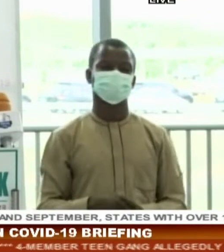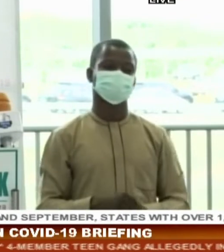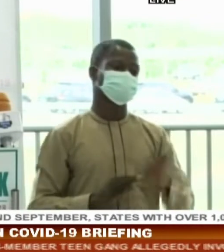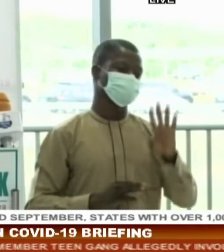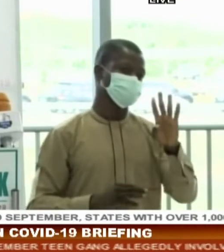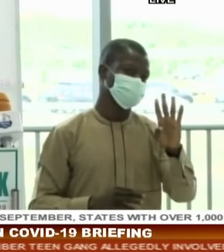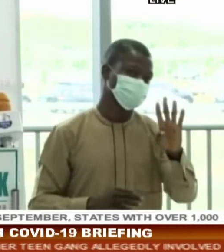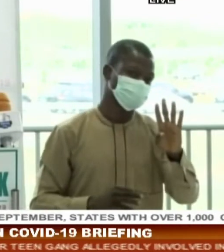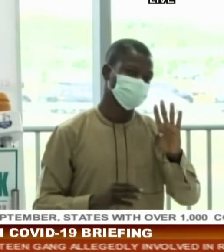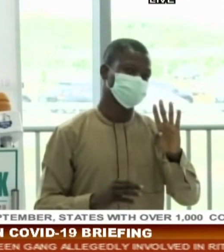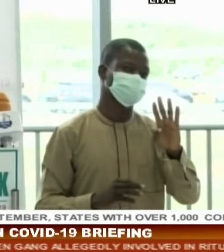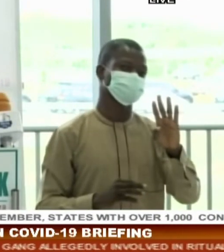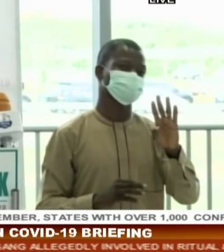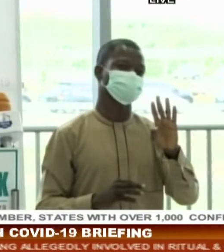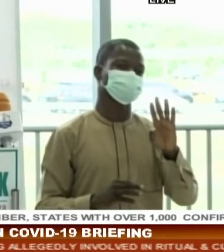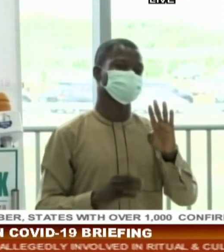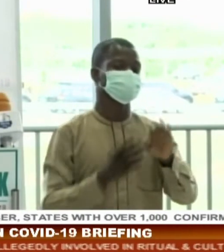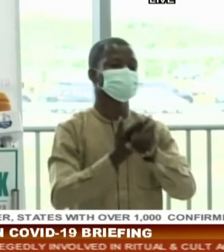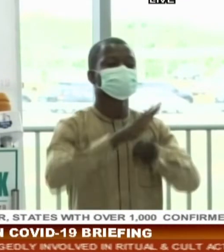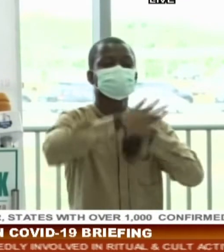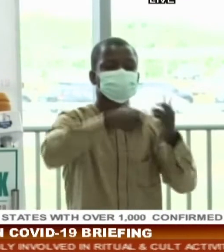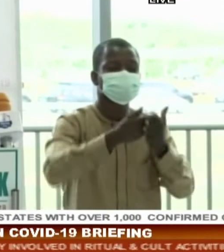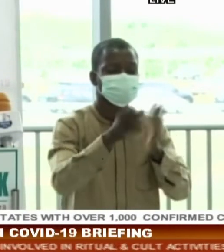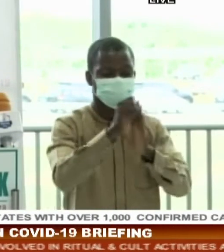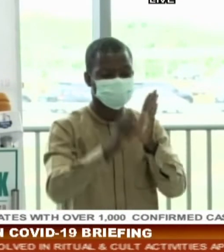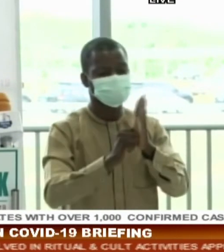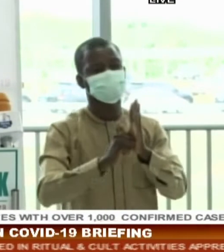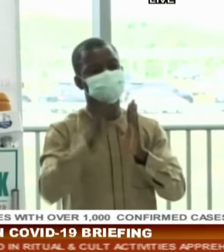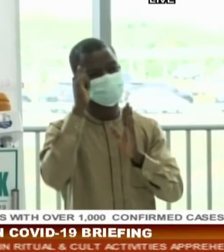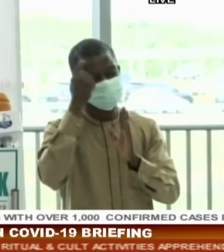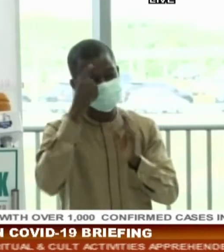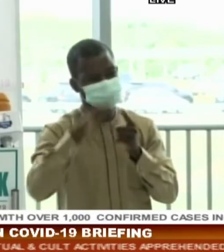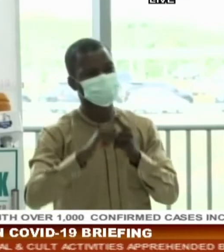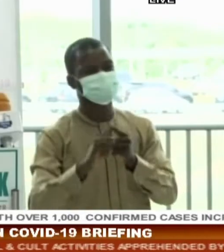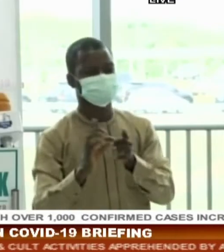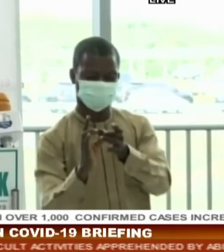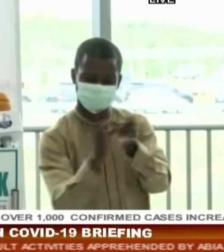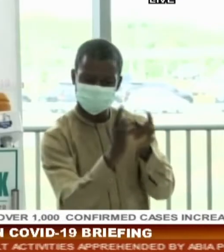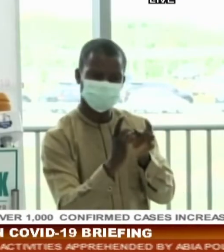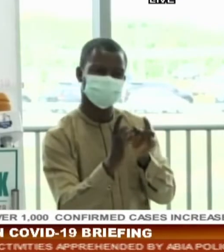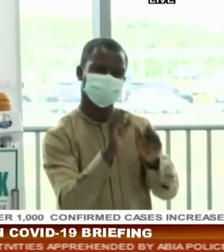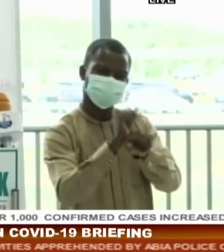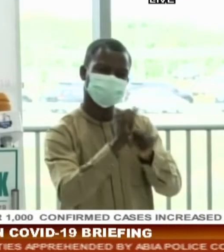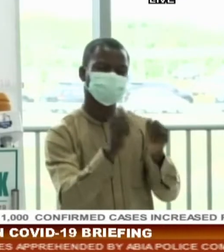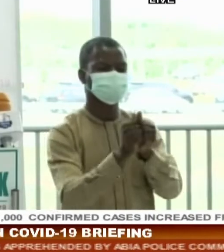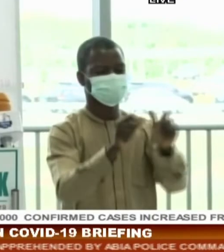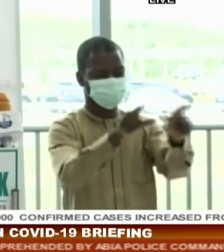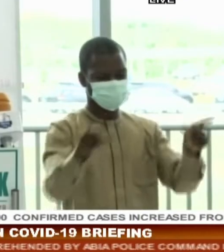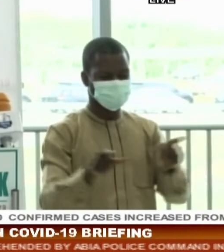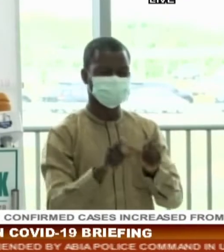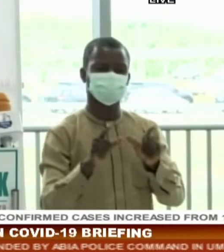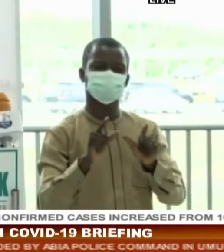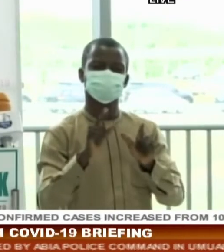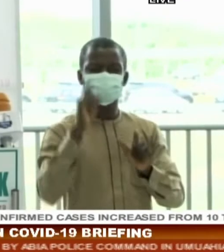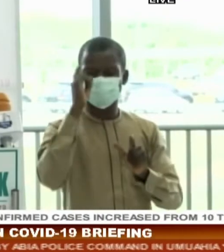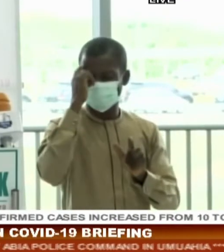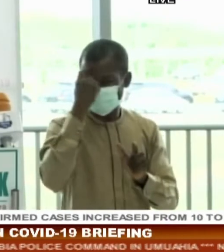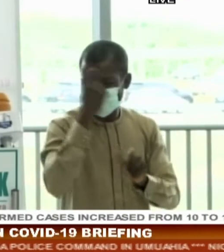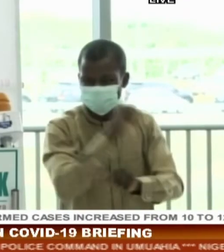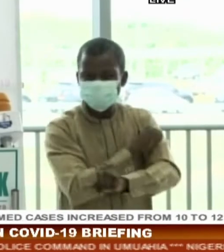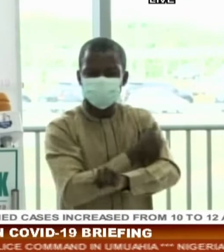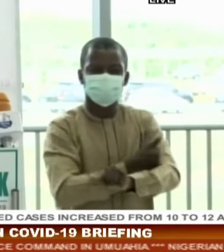4, urging the state governments to work with local government authorities in their state to intensify